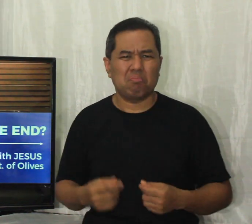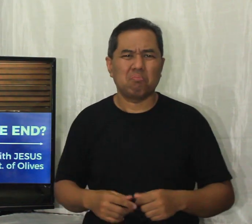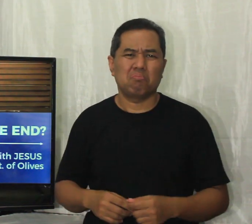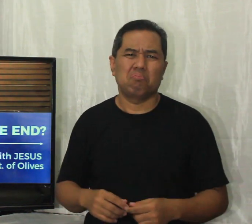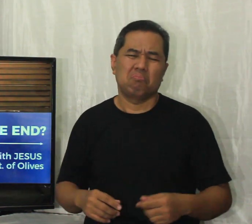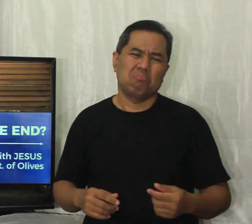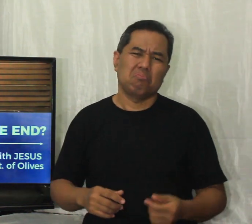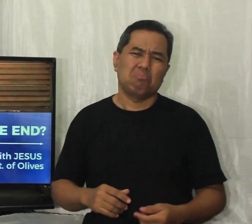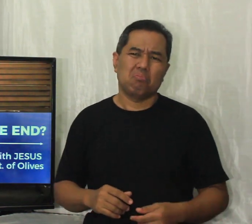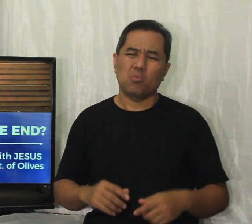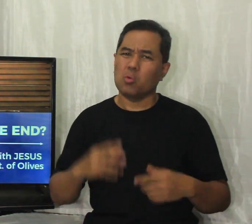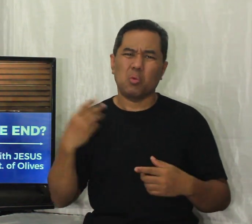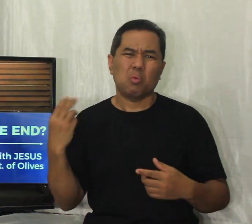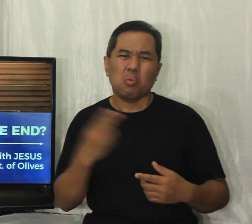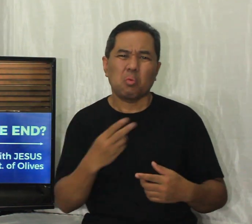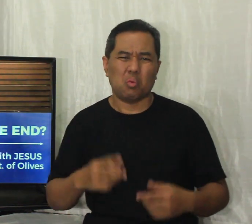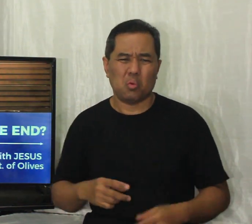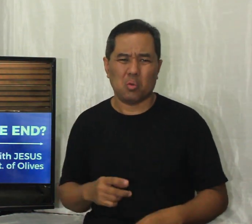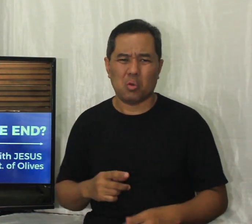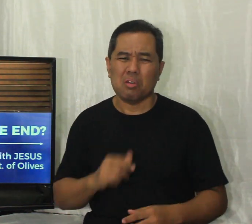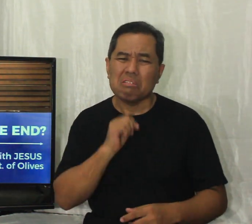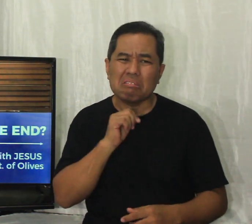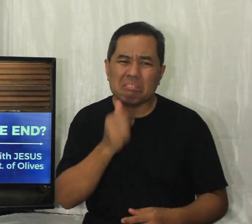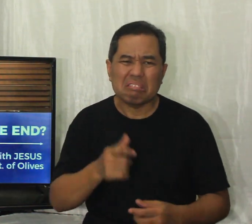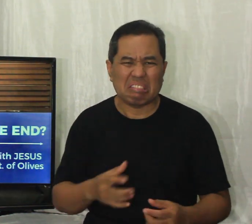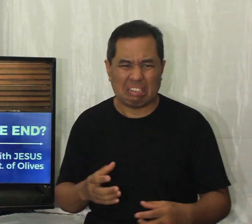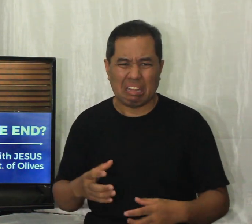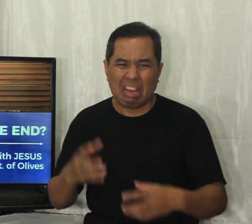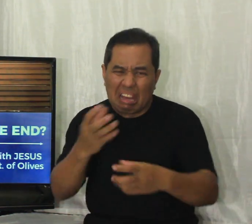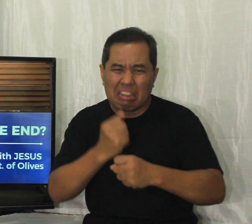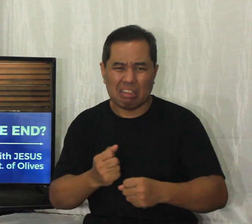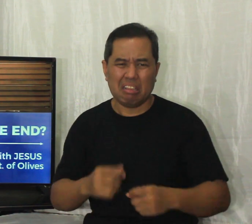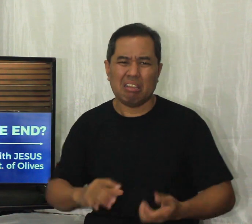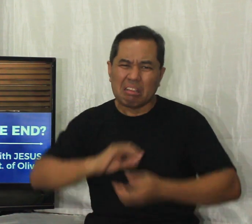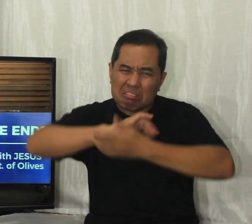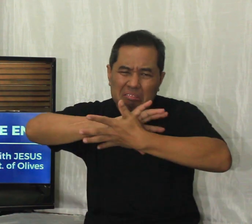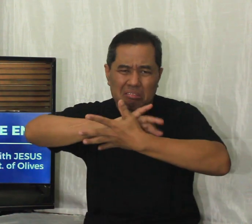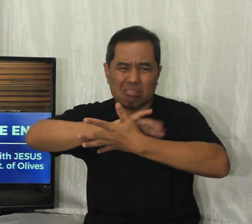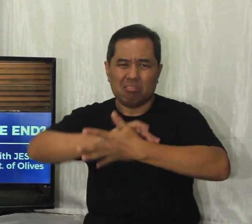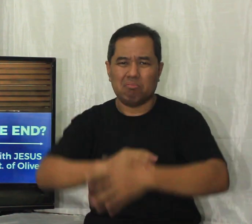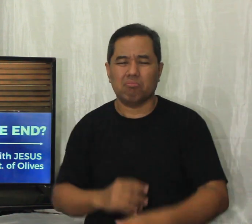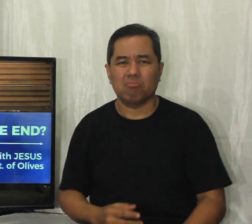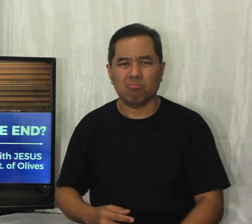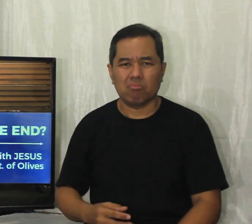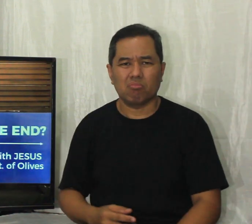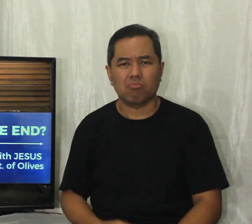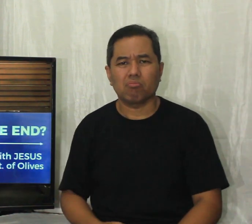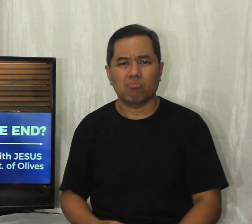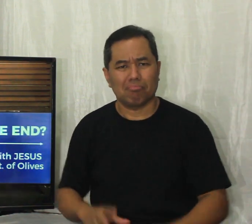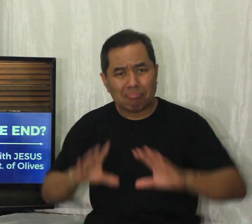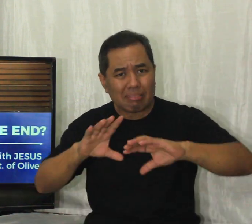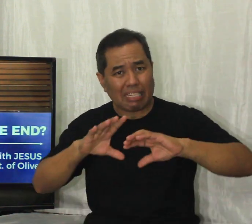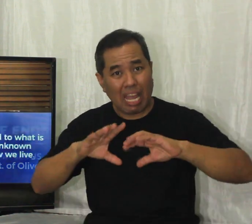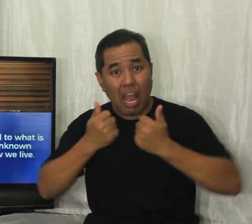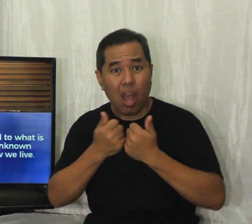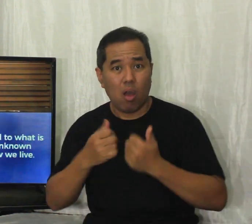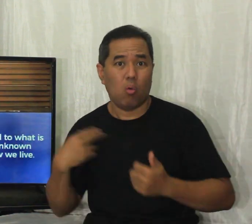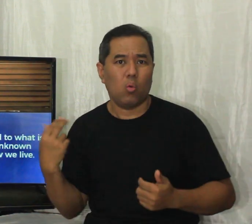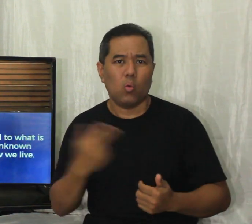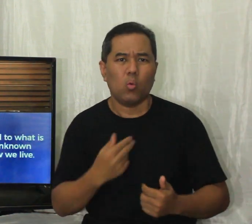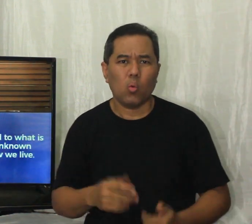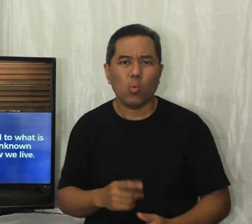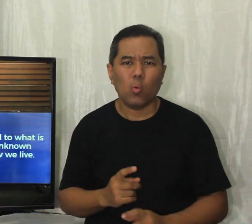information helps bring peace and help us know what to do in this particular season. How we respond to what we